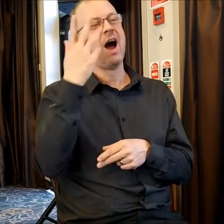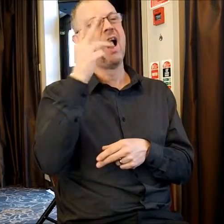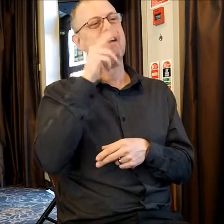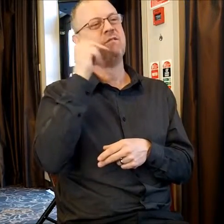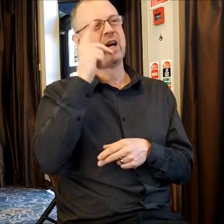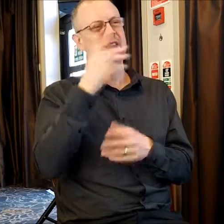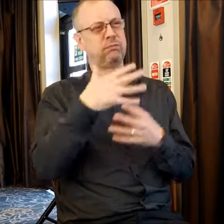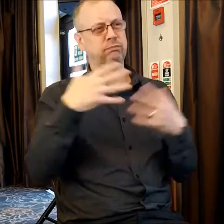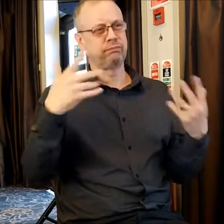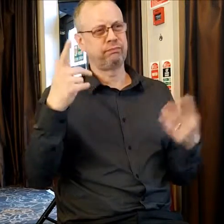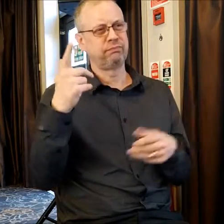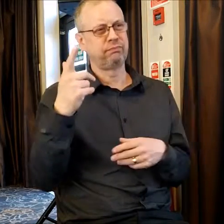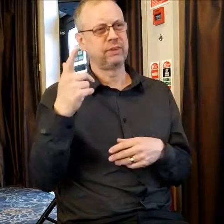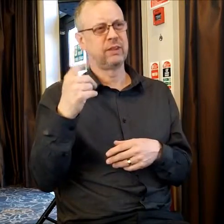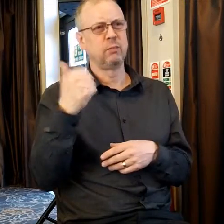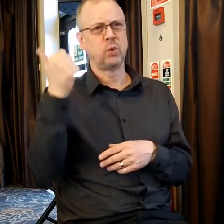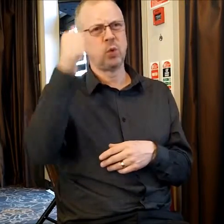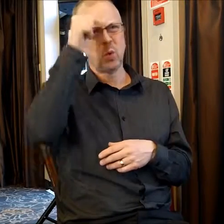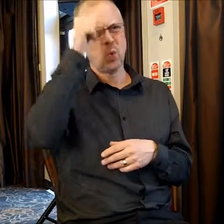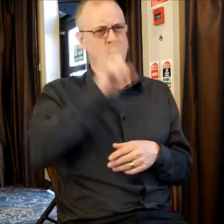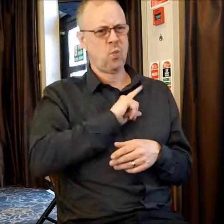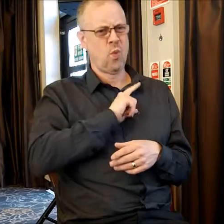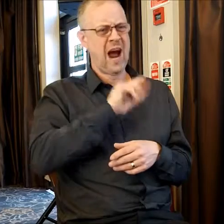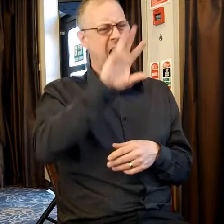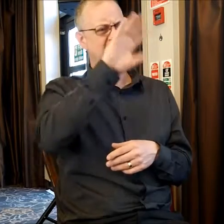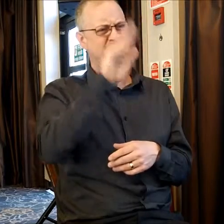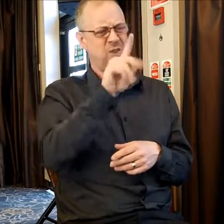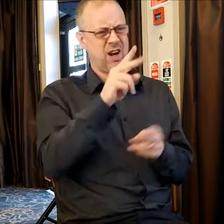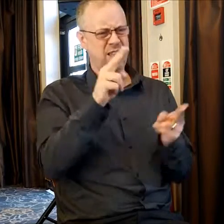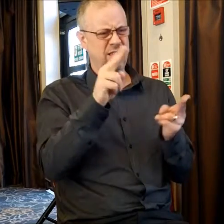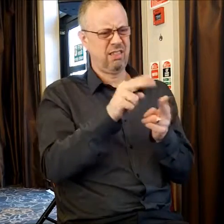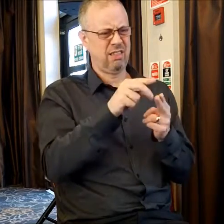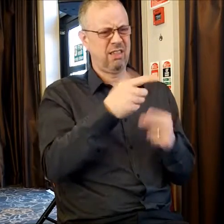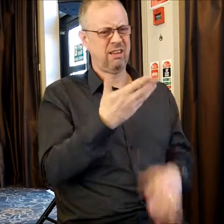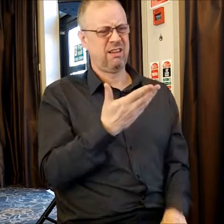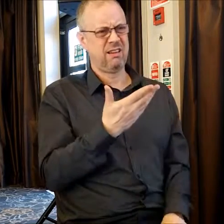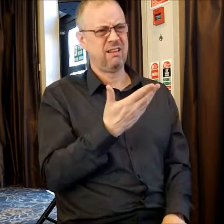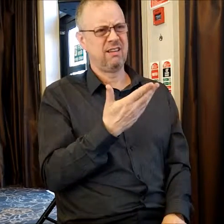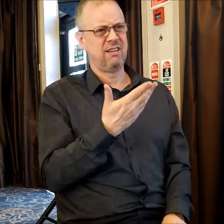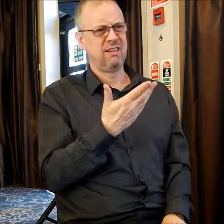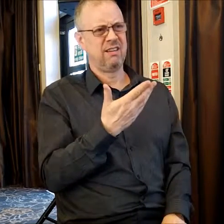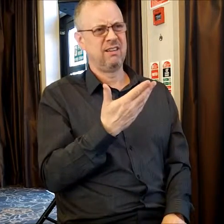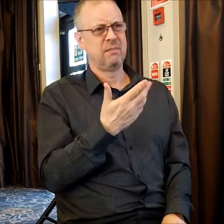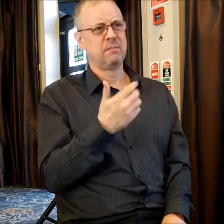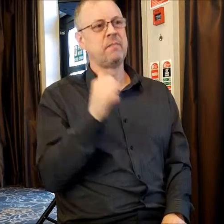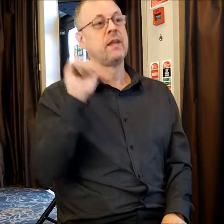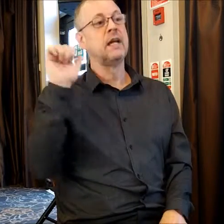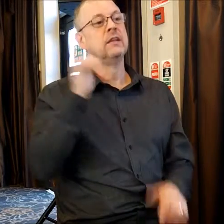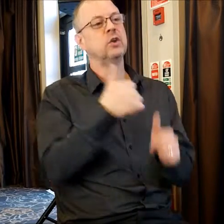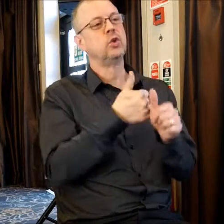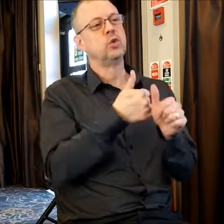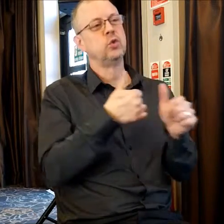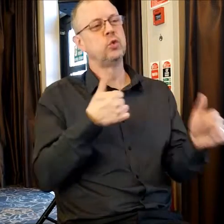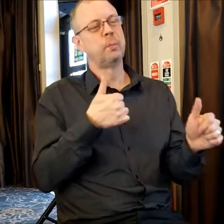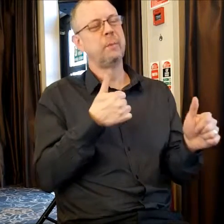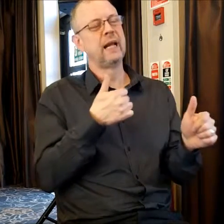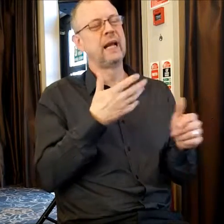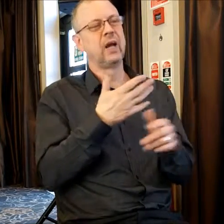can't understand it. We can't, for us small people in our company, we can't see why is it that these big